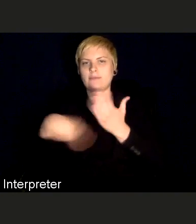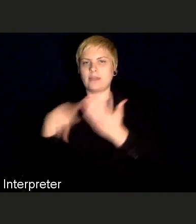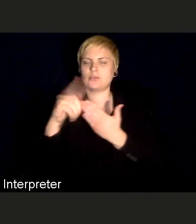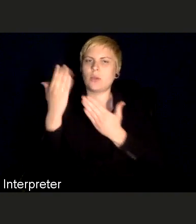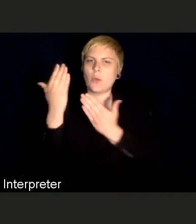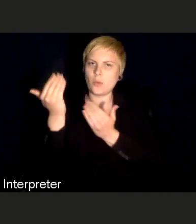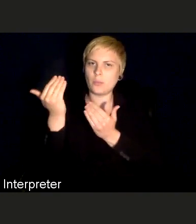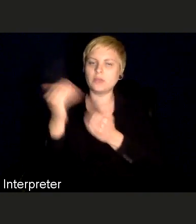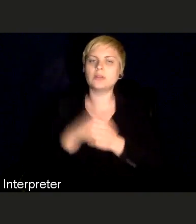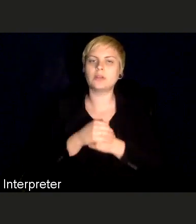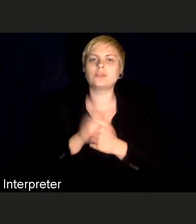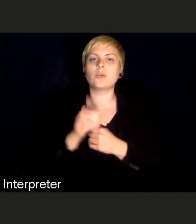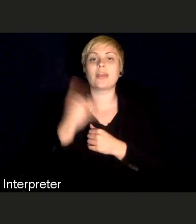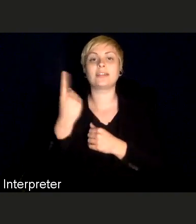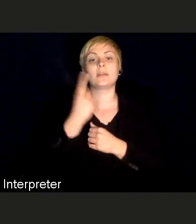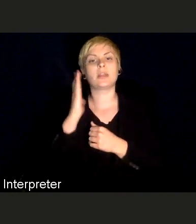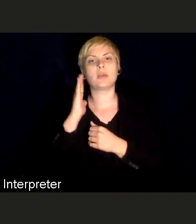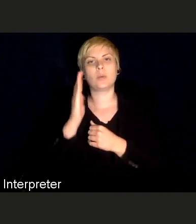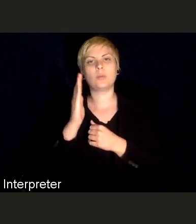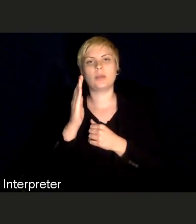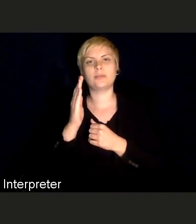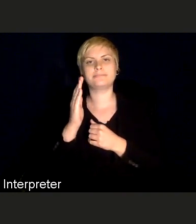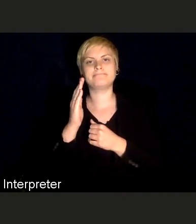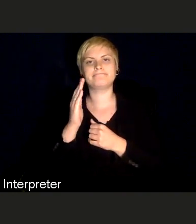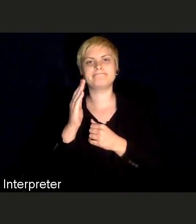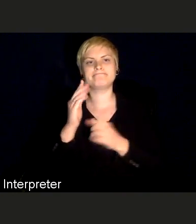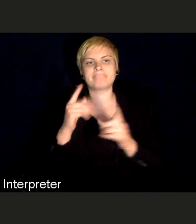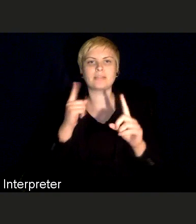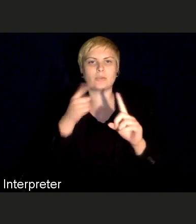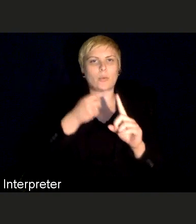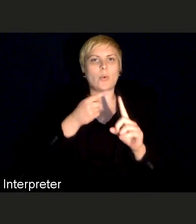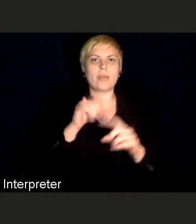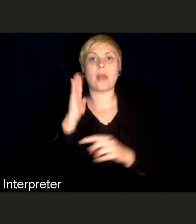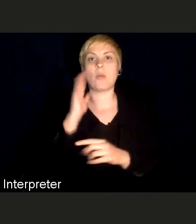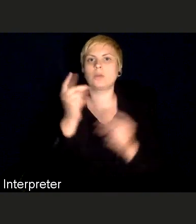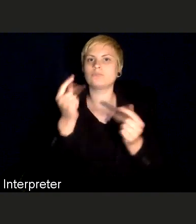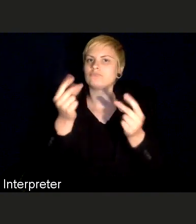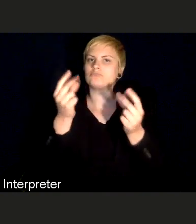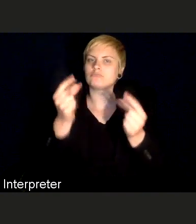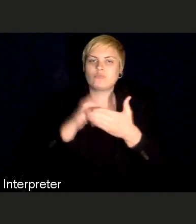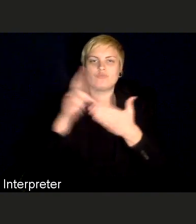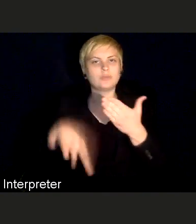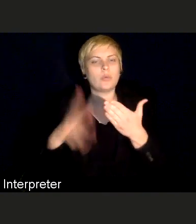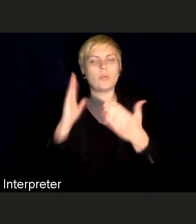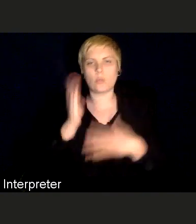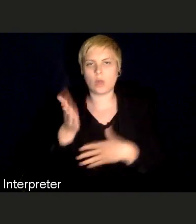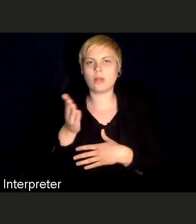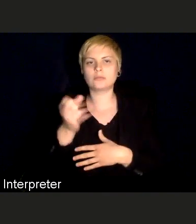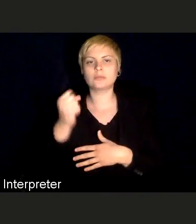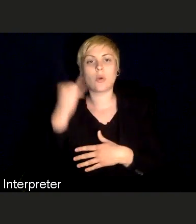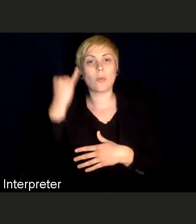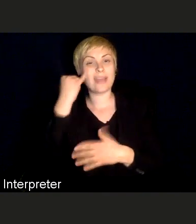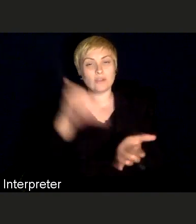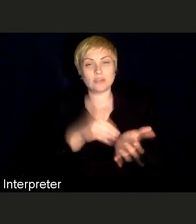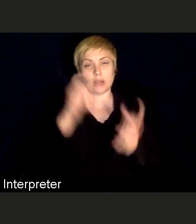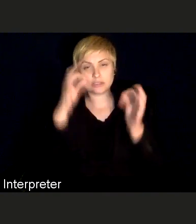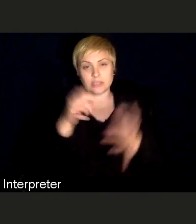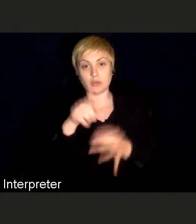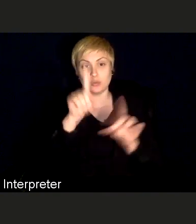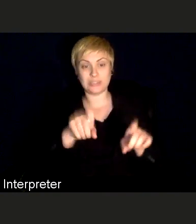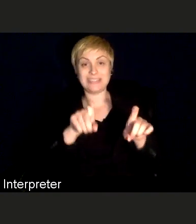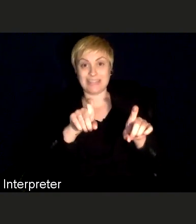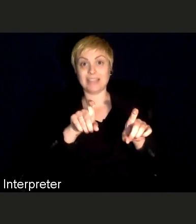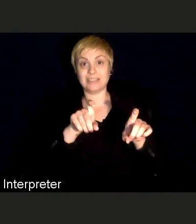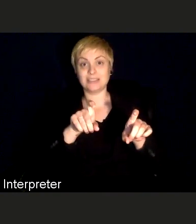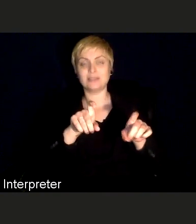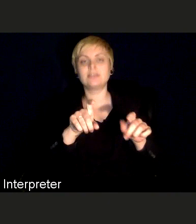that's something that we will move forward to. That will give us a much more rapid turnaround. So if you are determined to be needing testing, you'll be in a position that